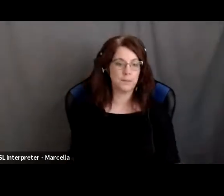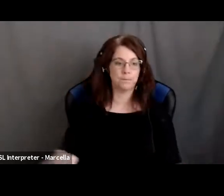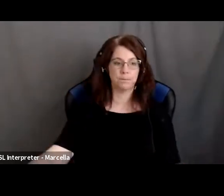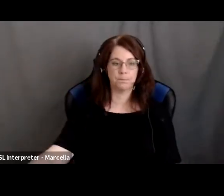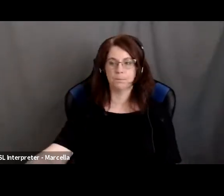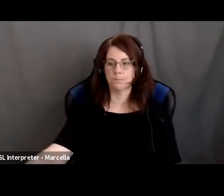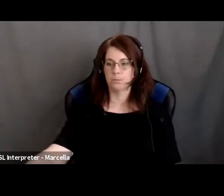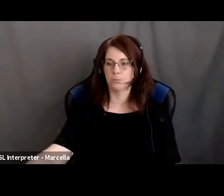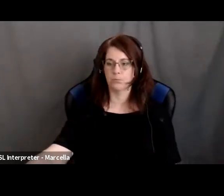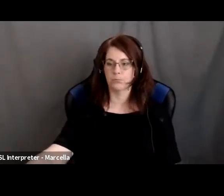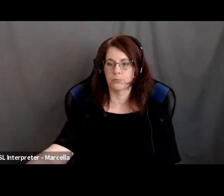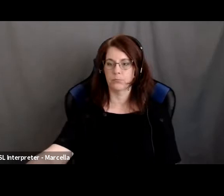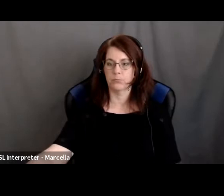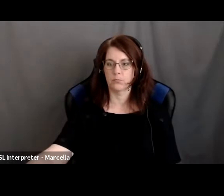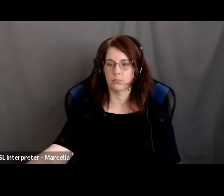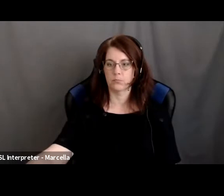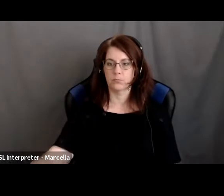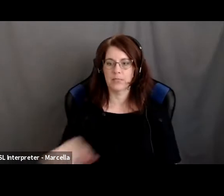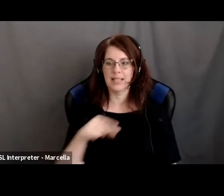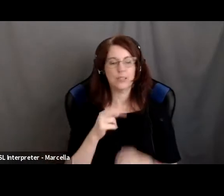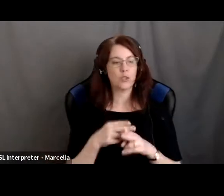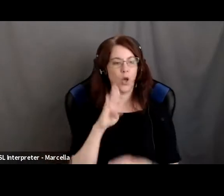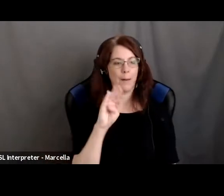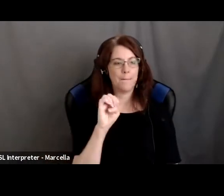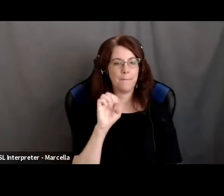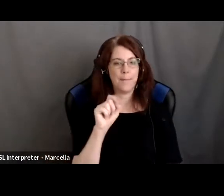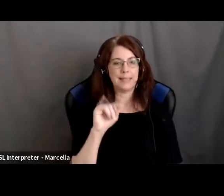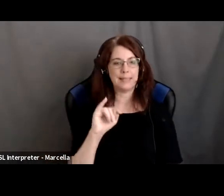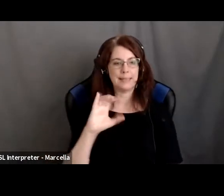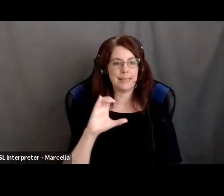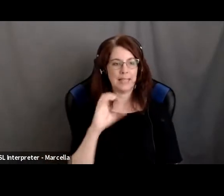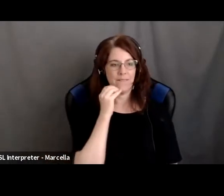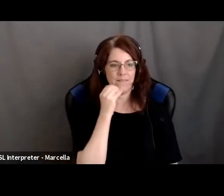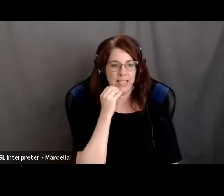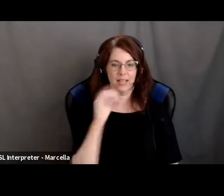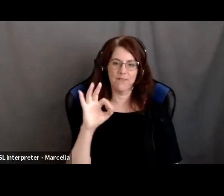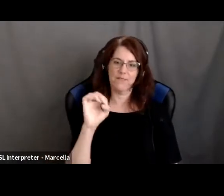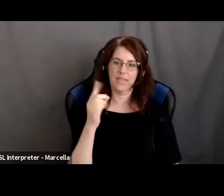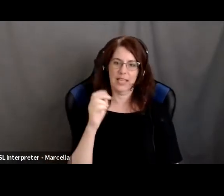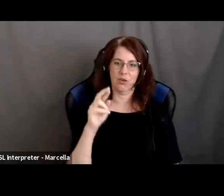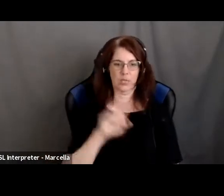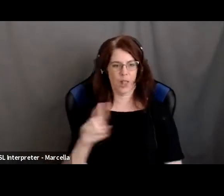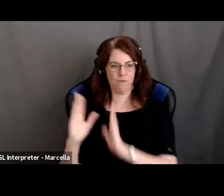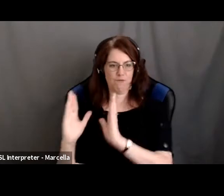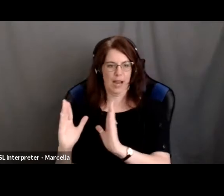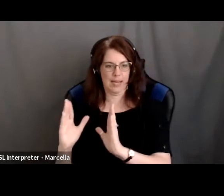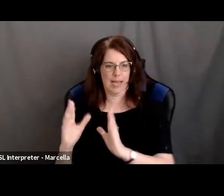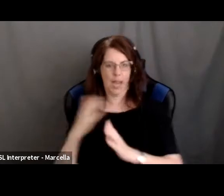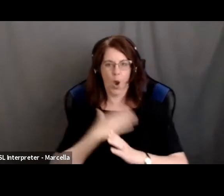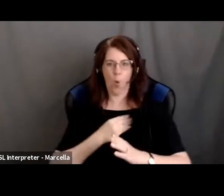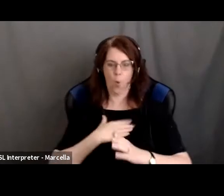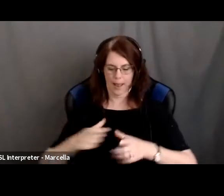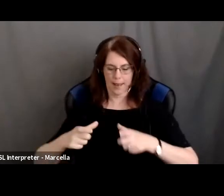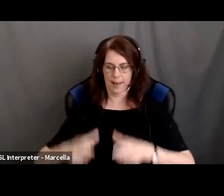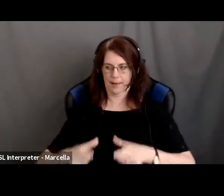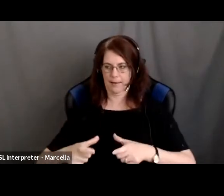So the first option here, this is called the Bestic Feeder, and there's an image of it off to the right. So it's a white device, and it